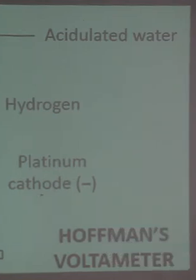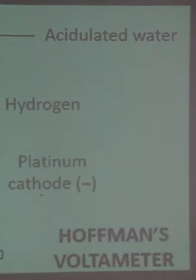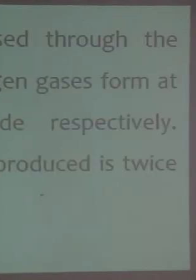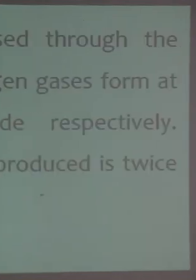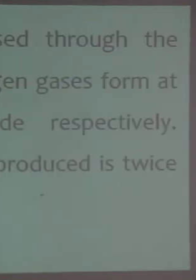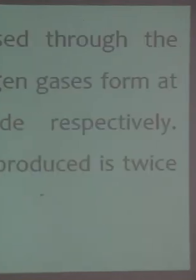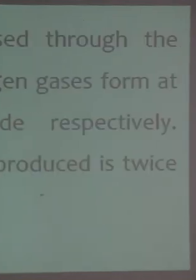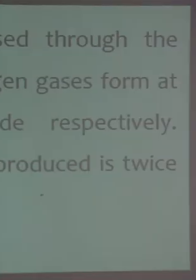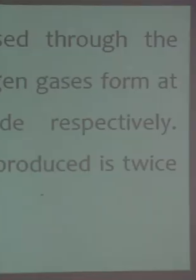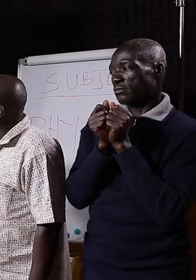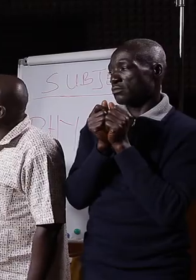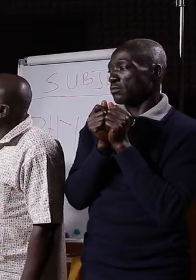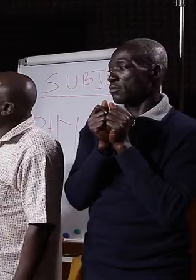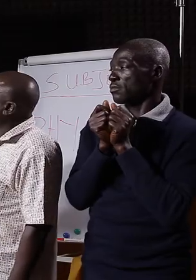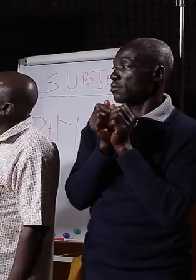electricity.